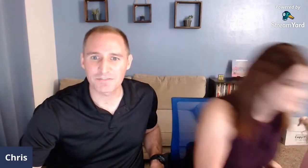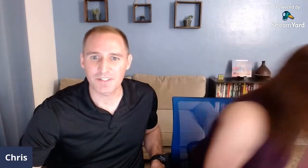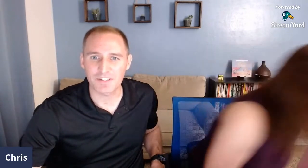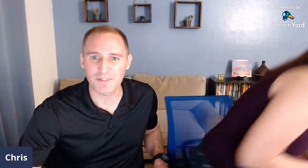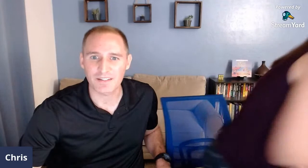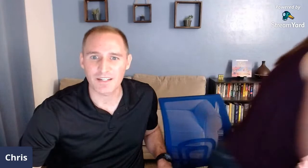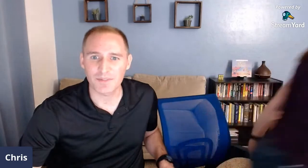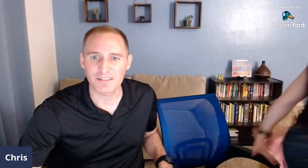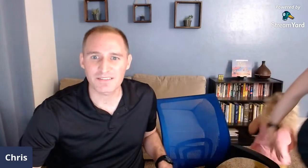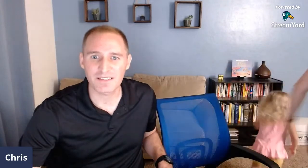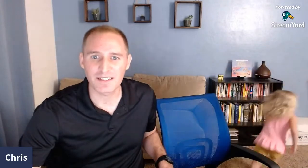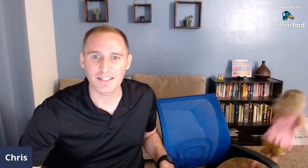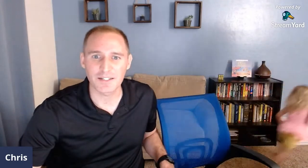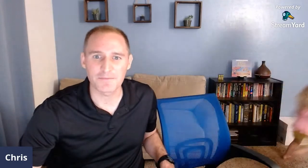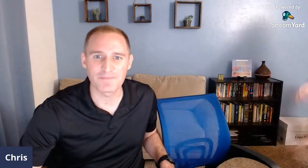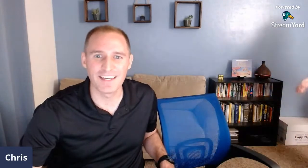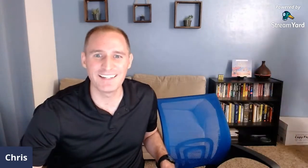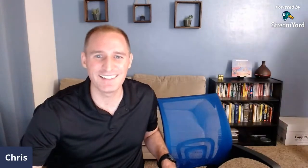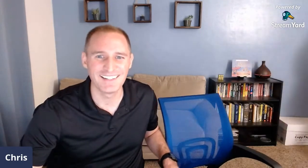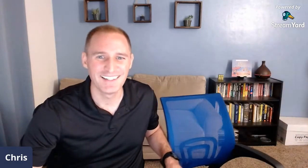I'm just reading some of the comments.